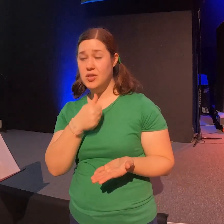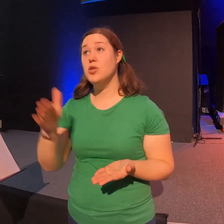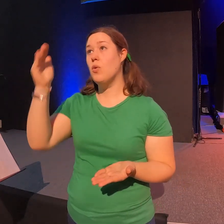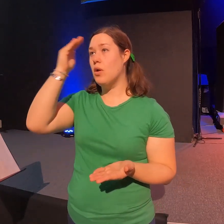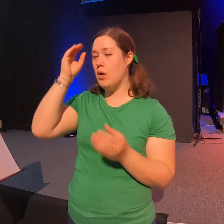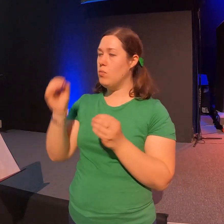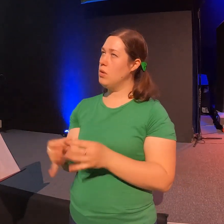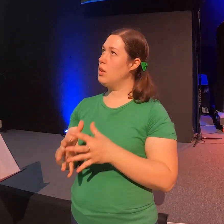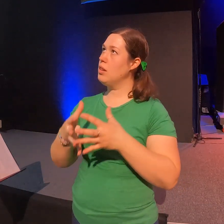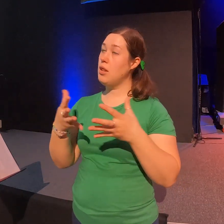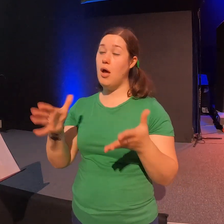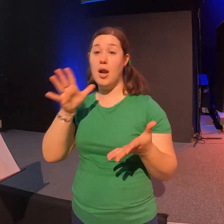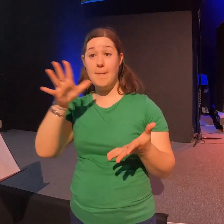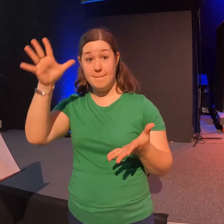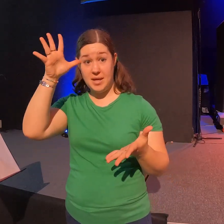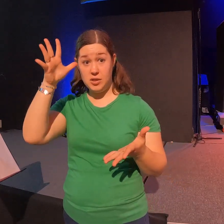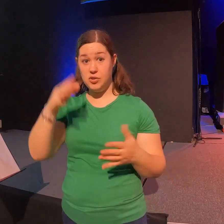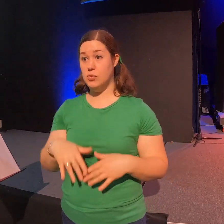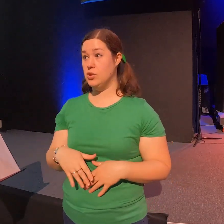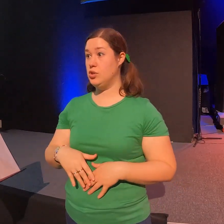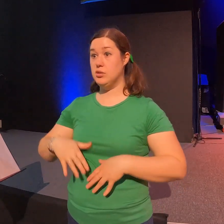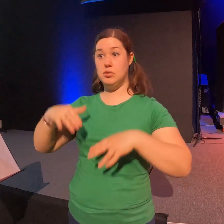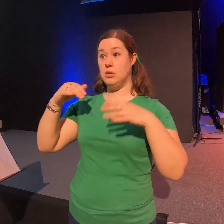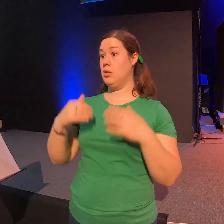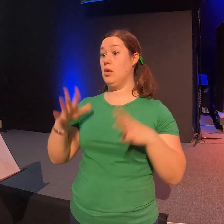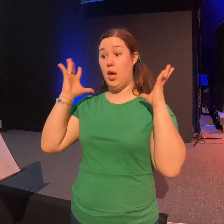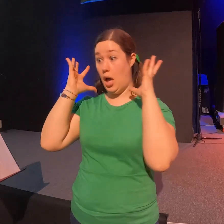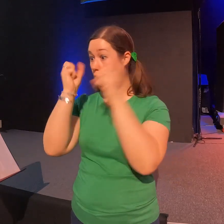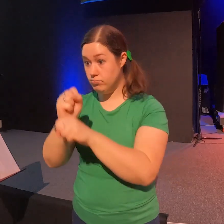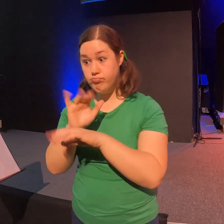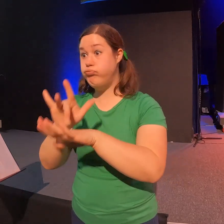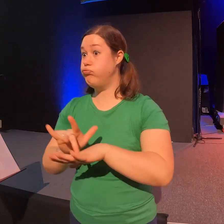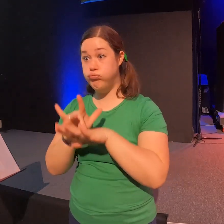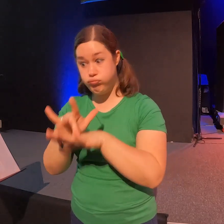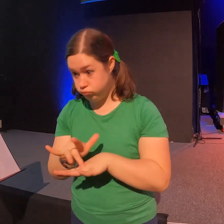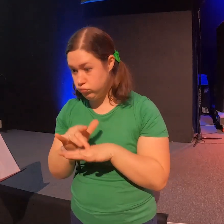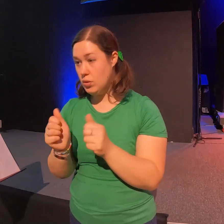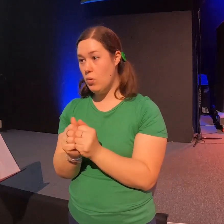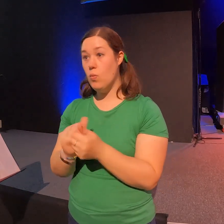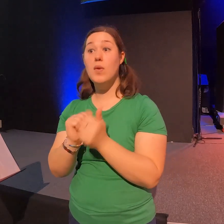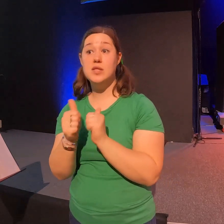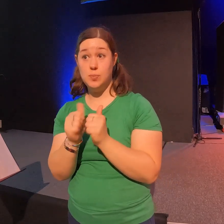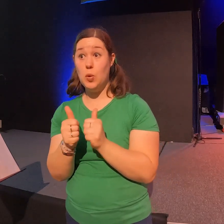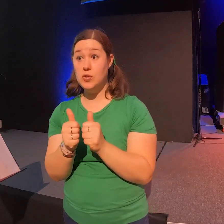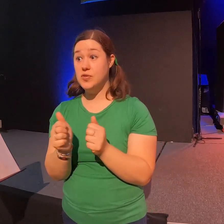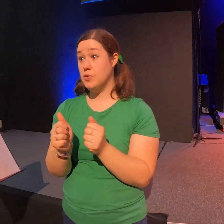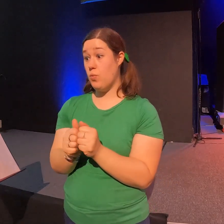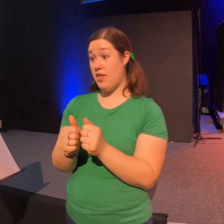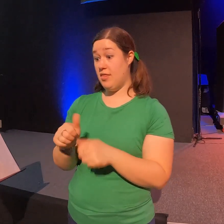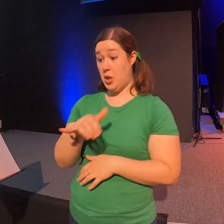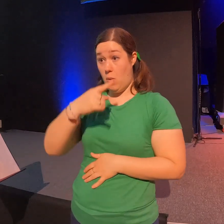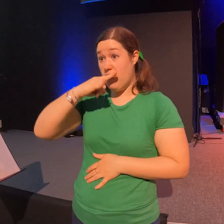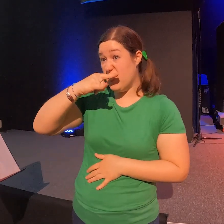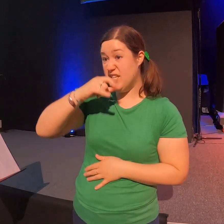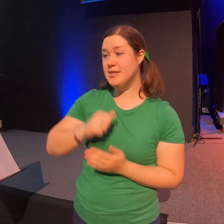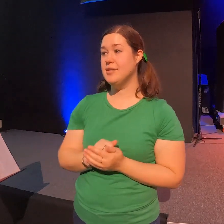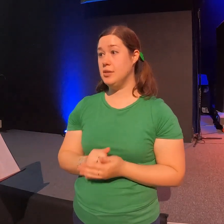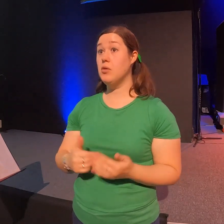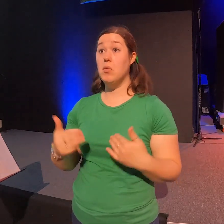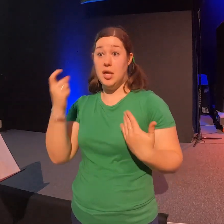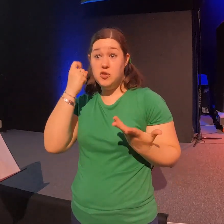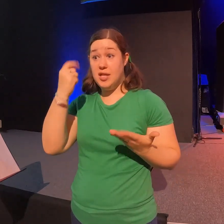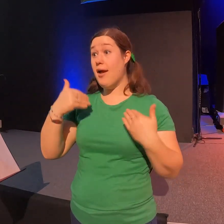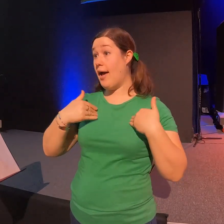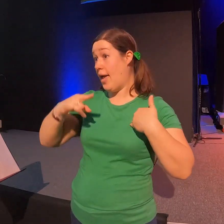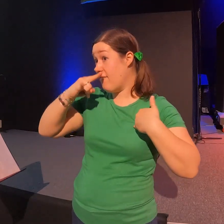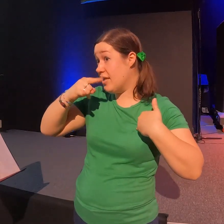obsessed with sports and their kids. I get it. I have a kid. I love for him to play sports. He loves sports, and we love sports. And you know, I talk to